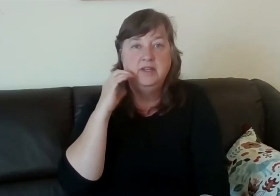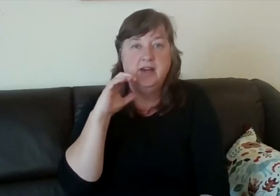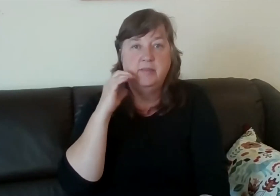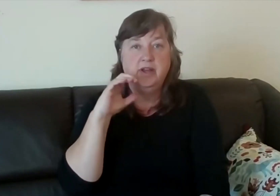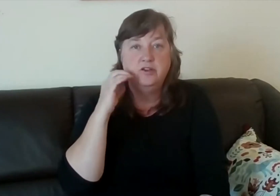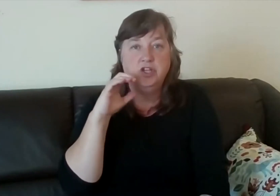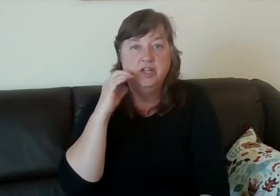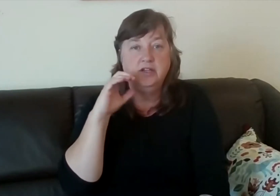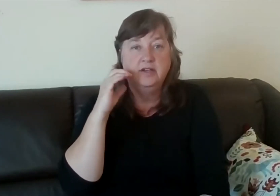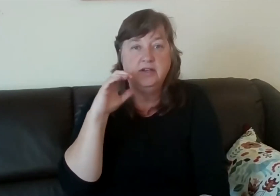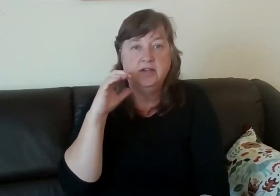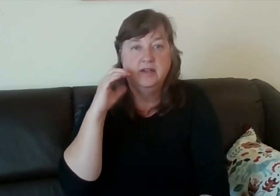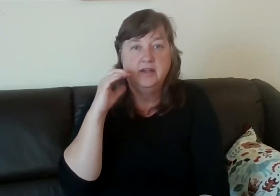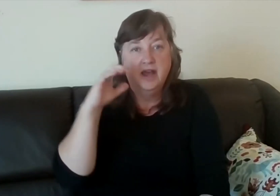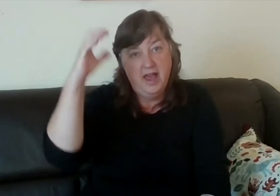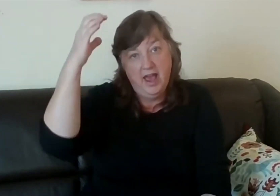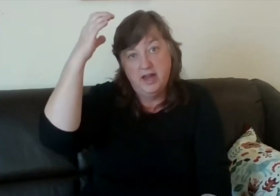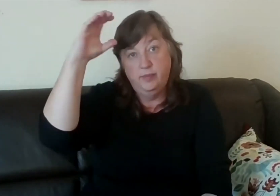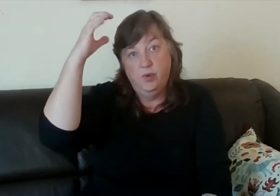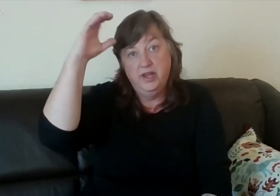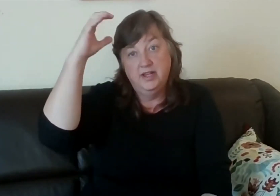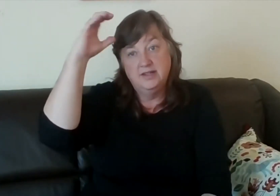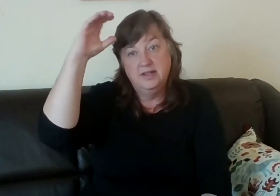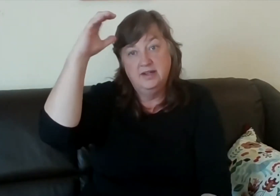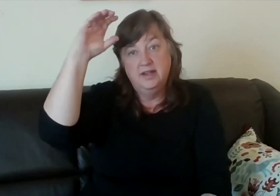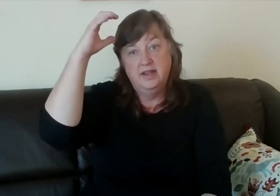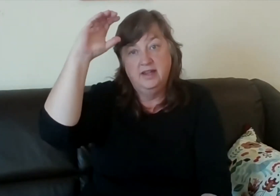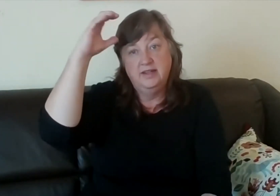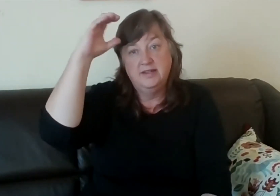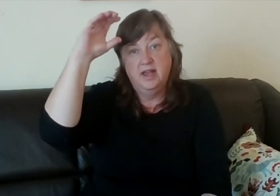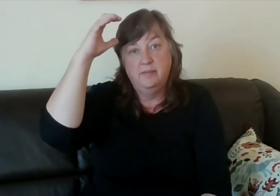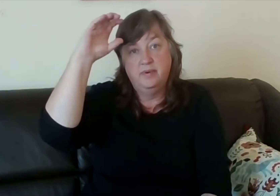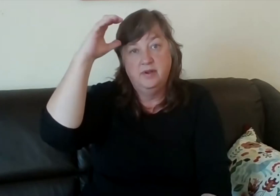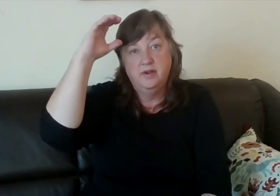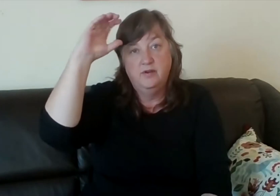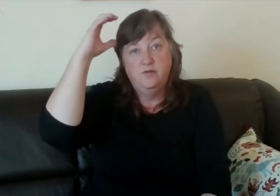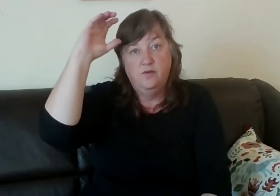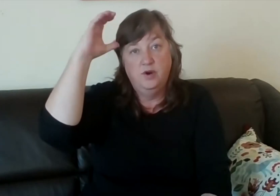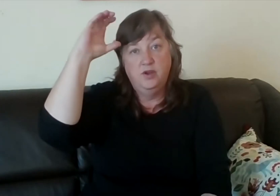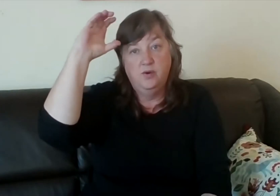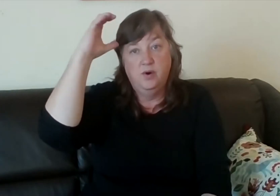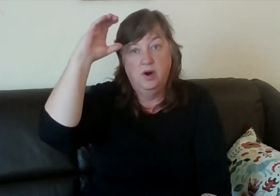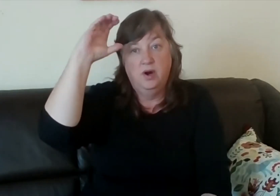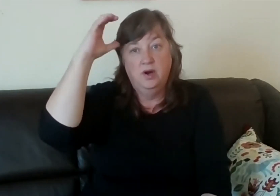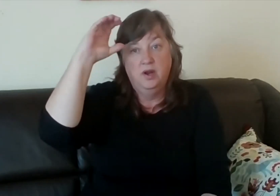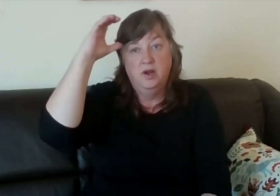down by your chin. And a boy cousin is up for your,